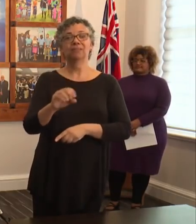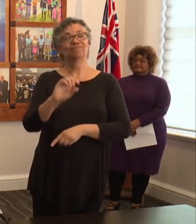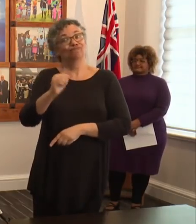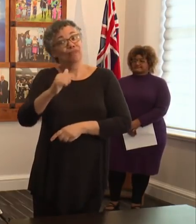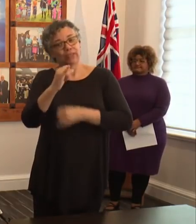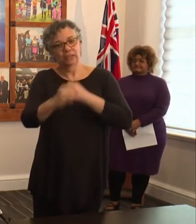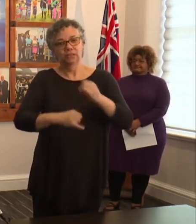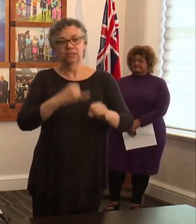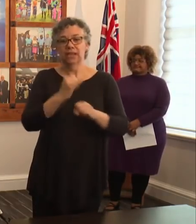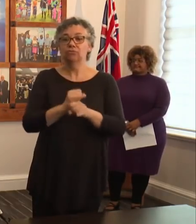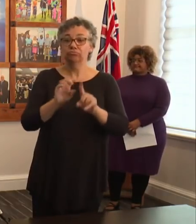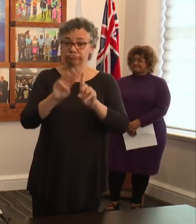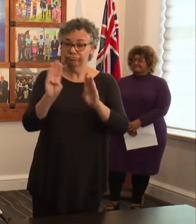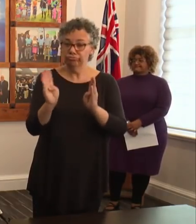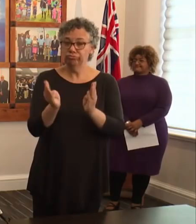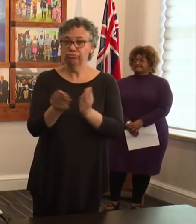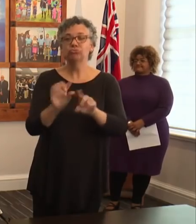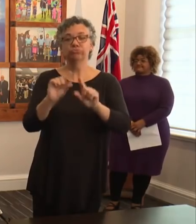Thank you.